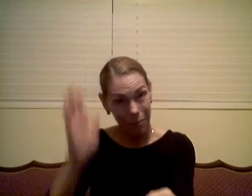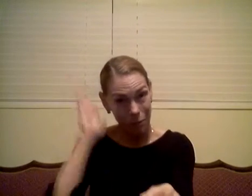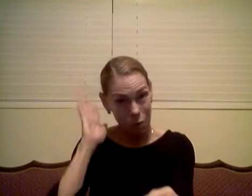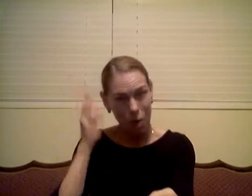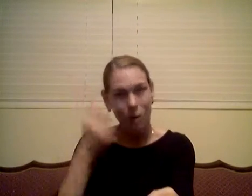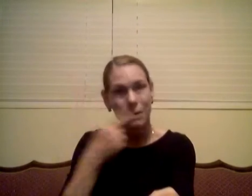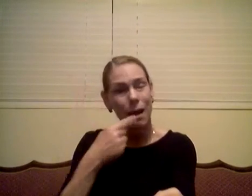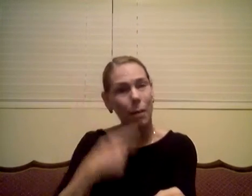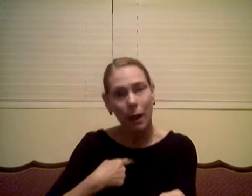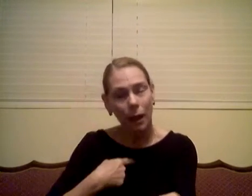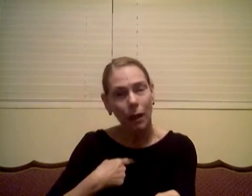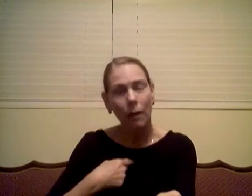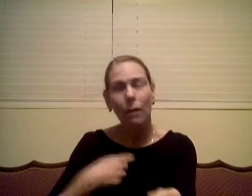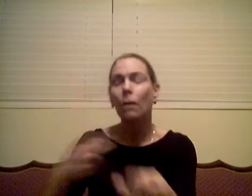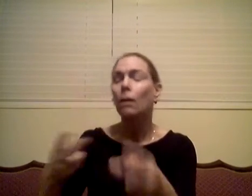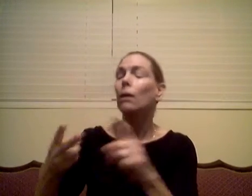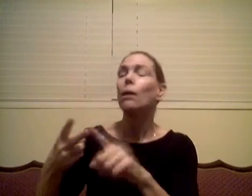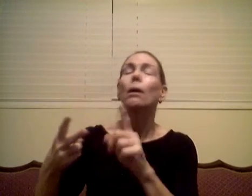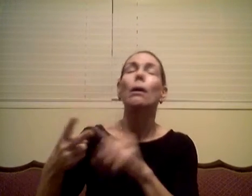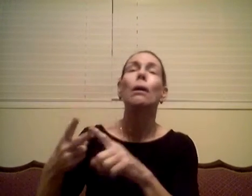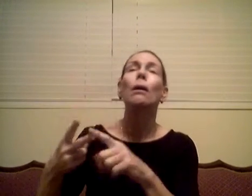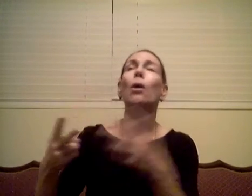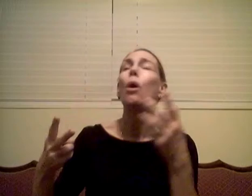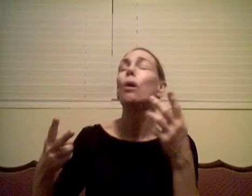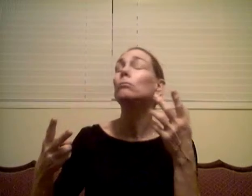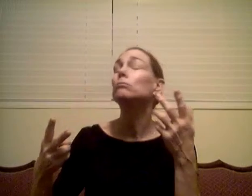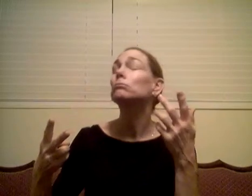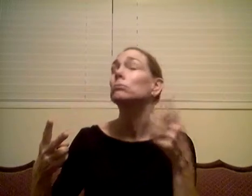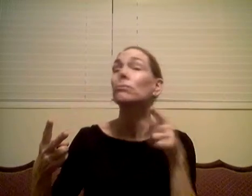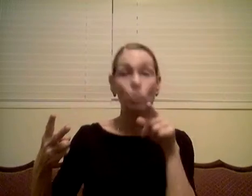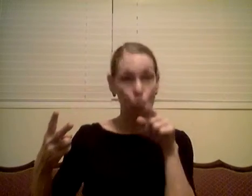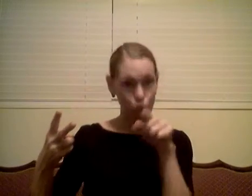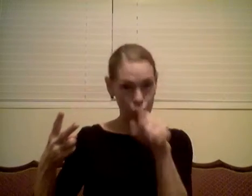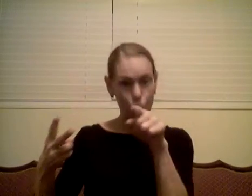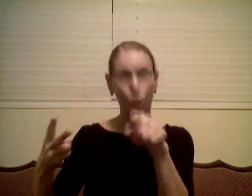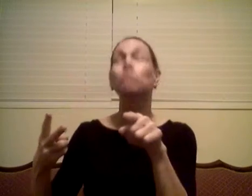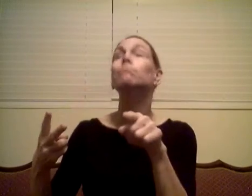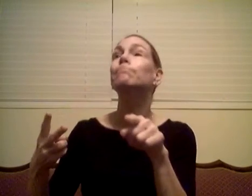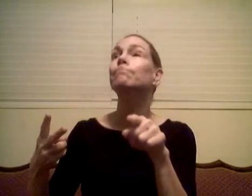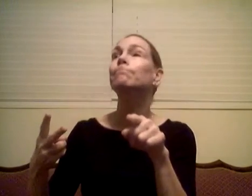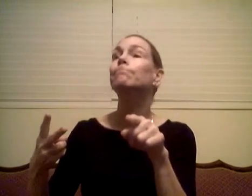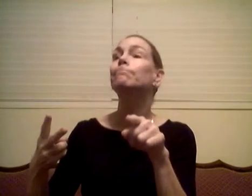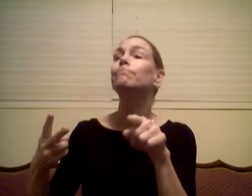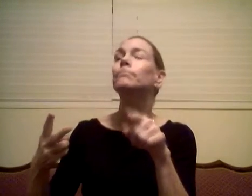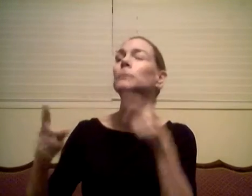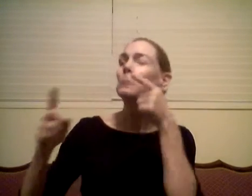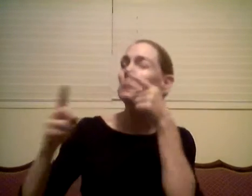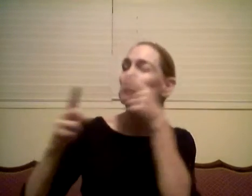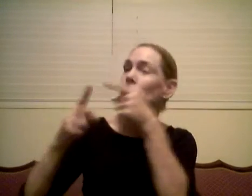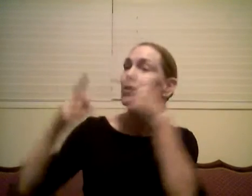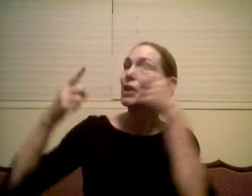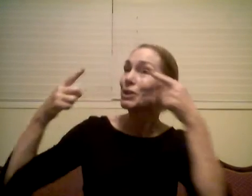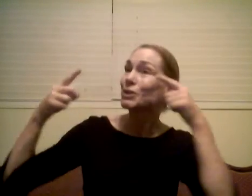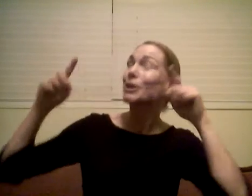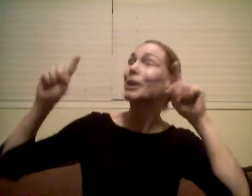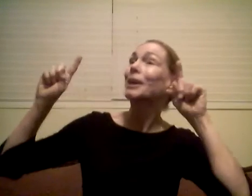Can you tell me about a time when you had achieved something, but